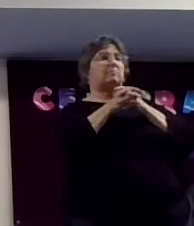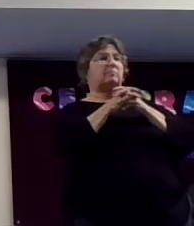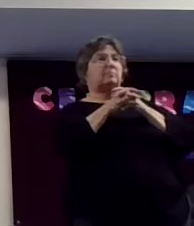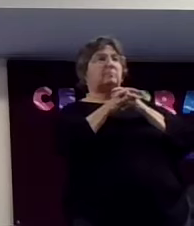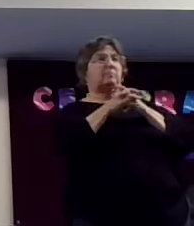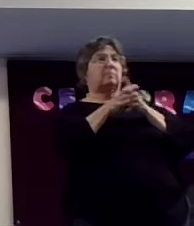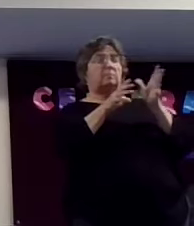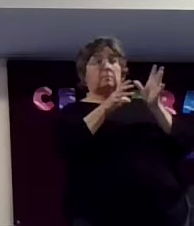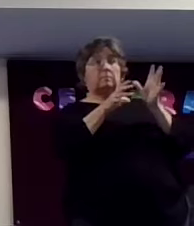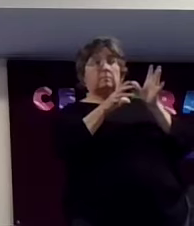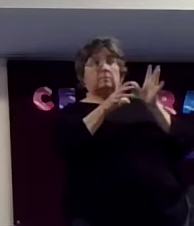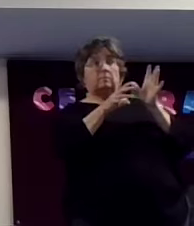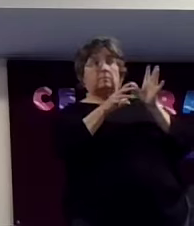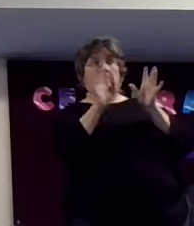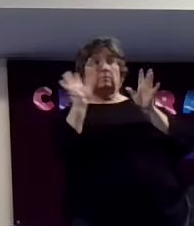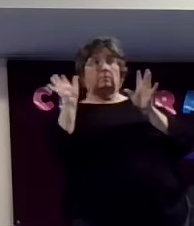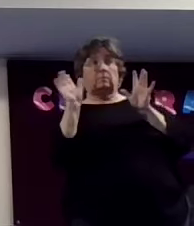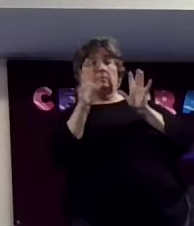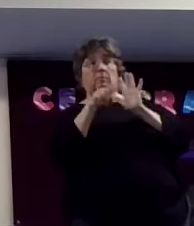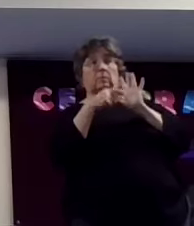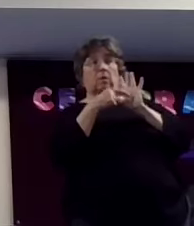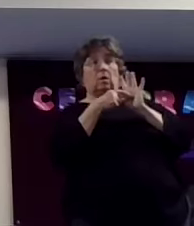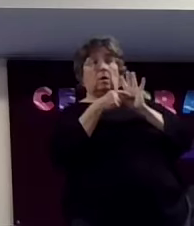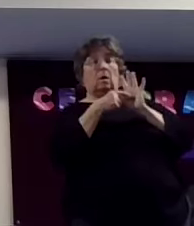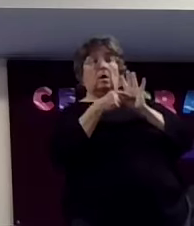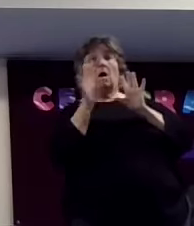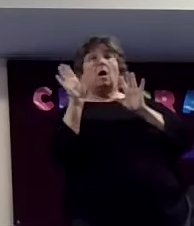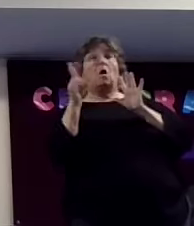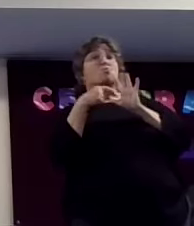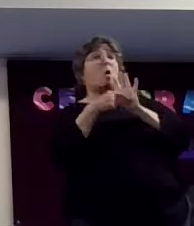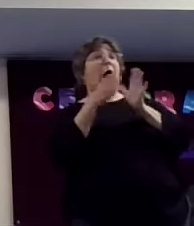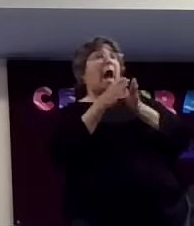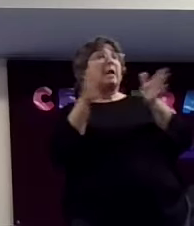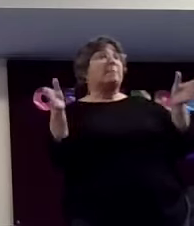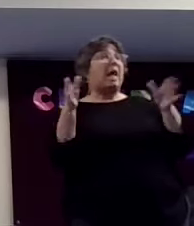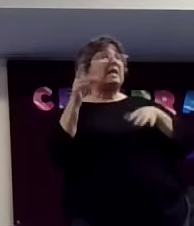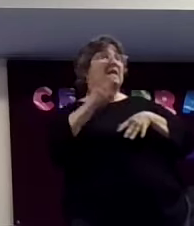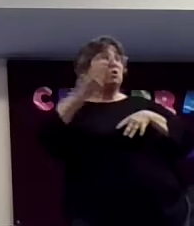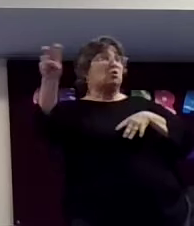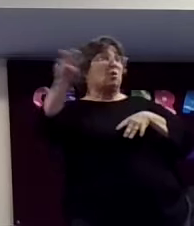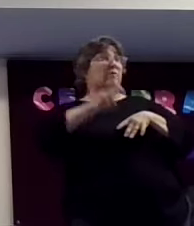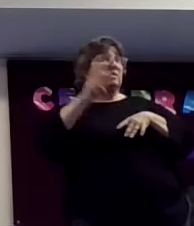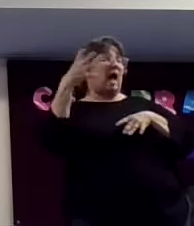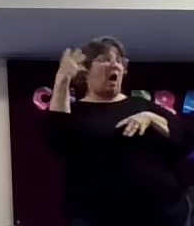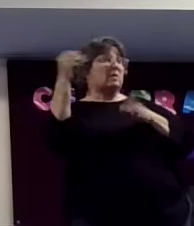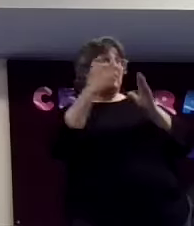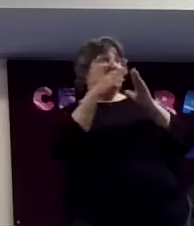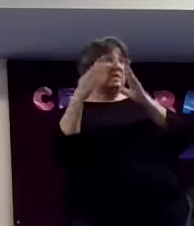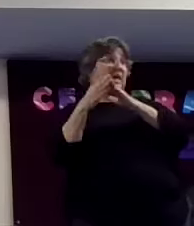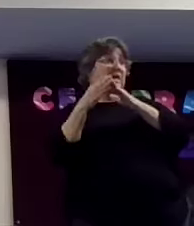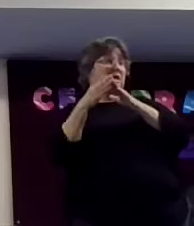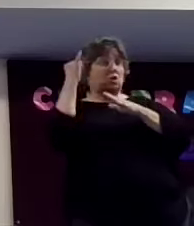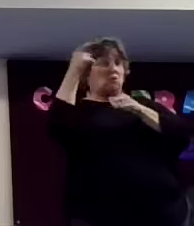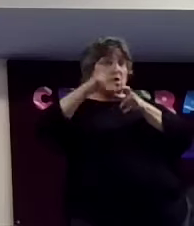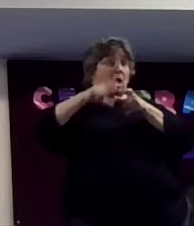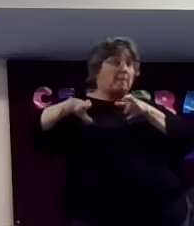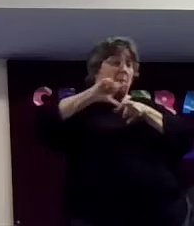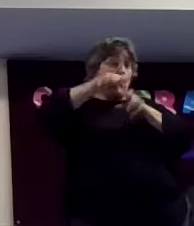Yes. Would you all have any jurisdiction over expanding busing services outside of the city to the surrounding